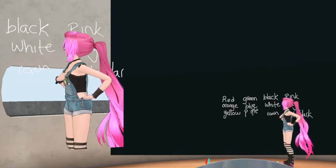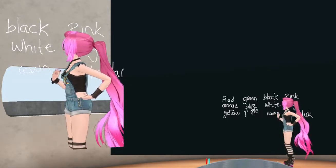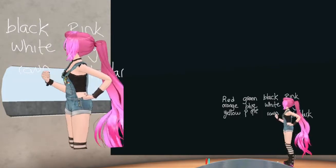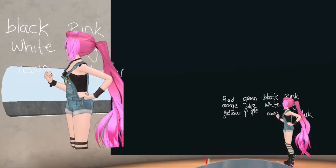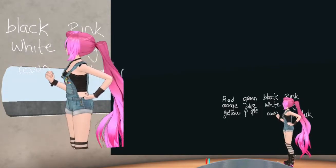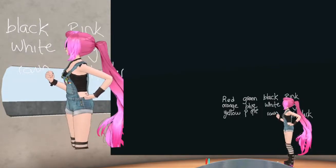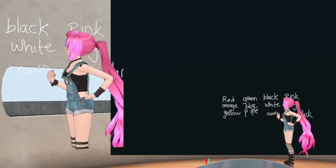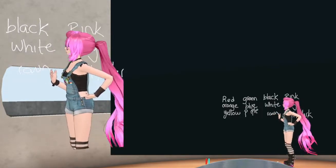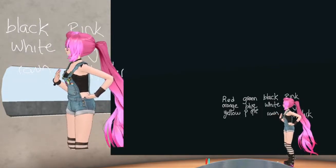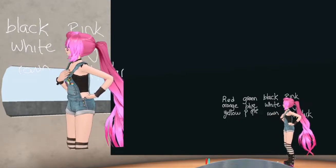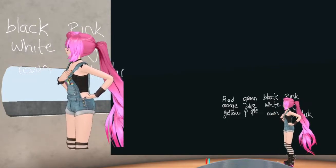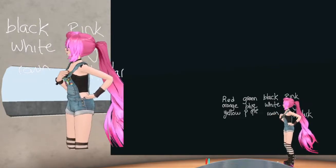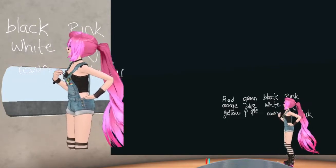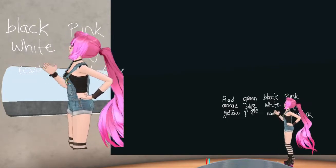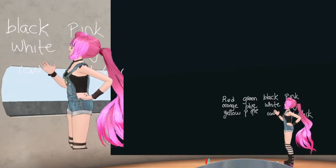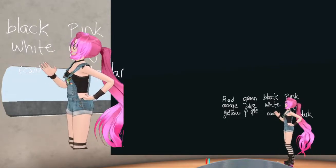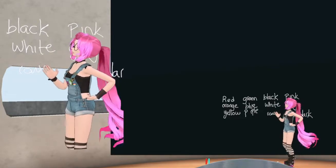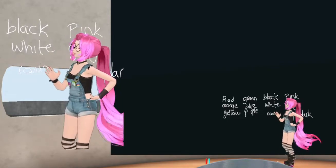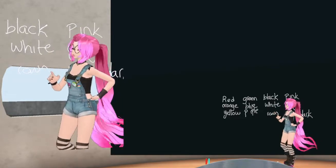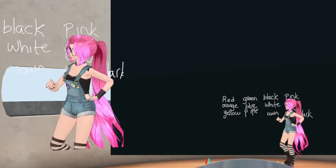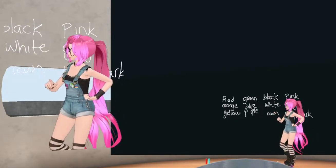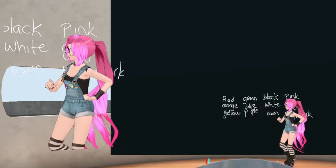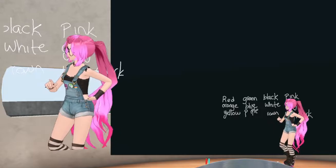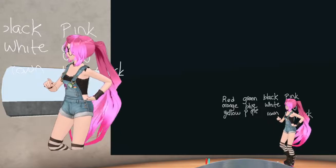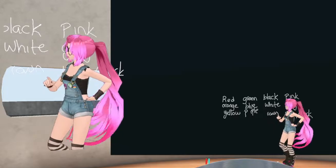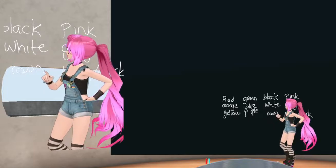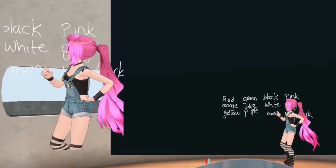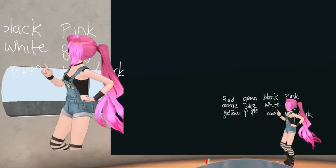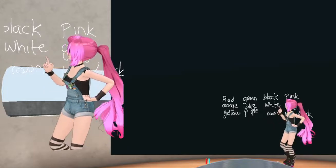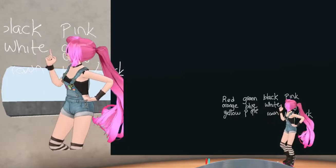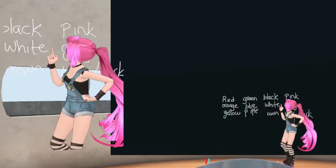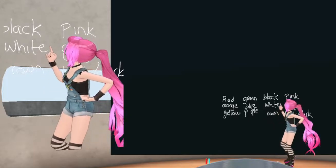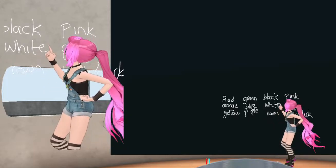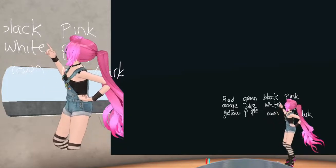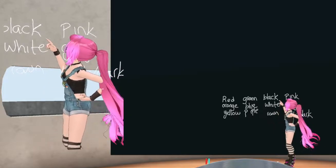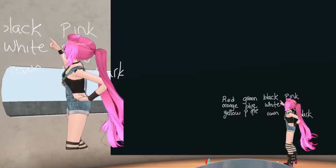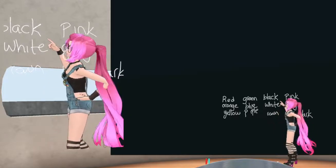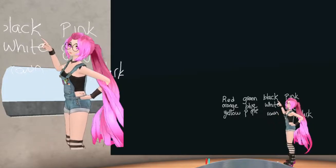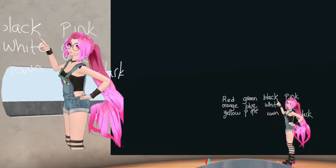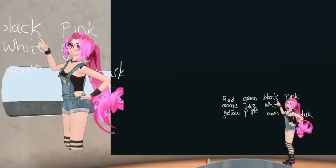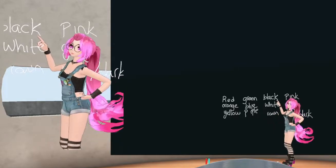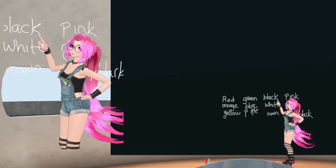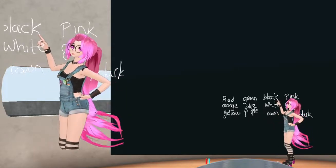is this way. And so if you're wondering,